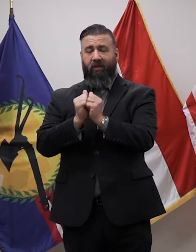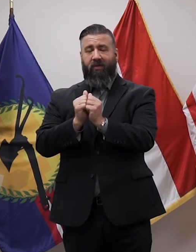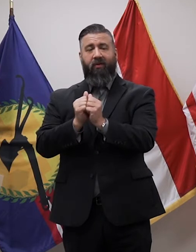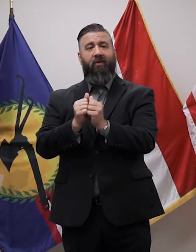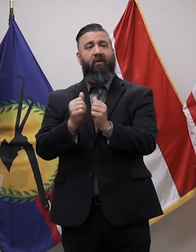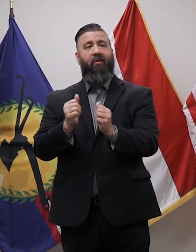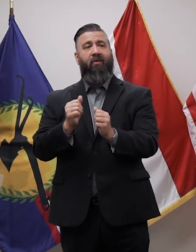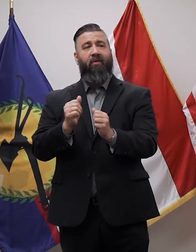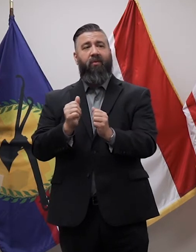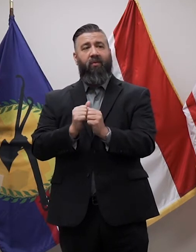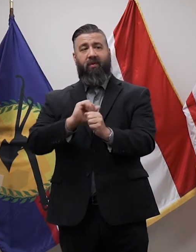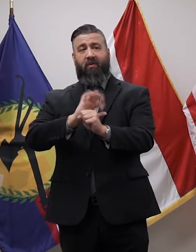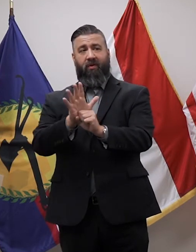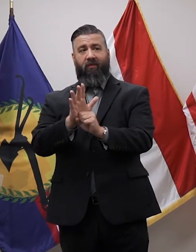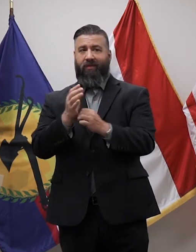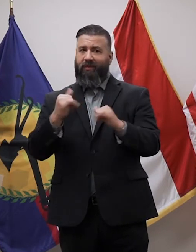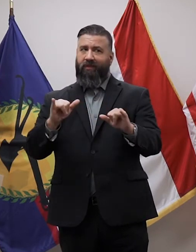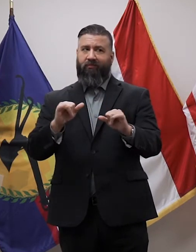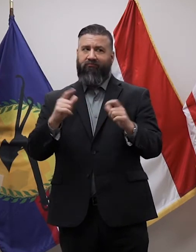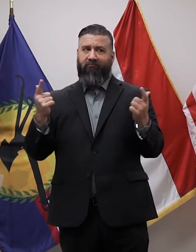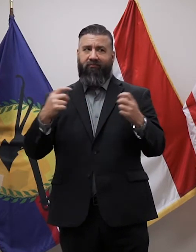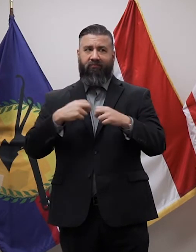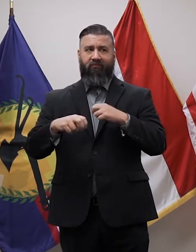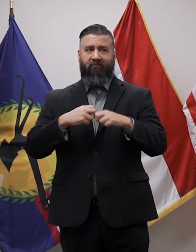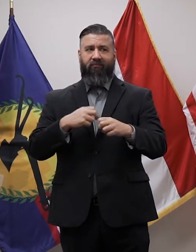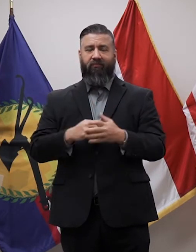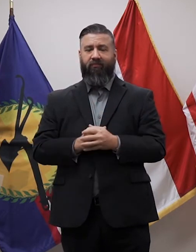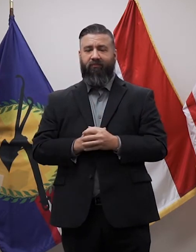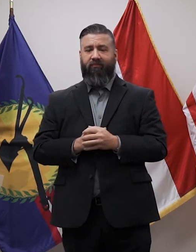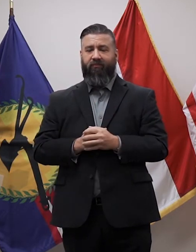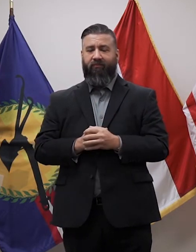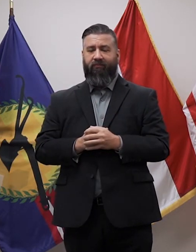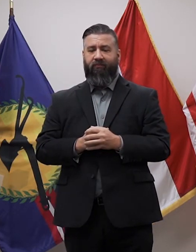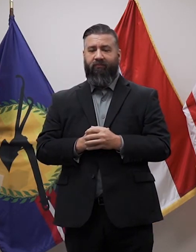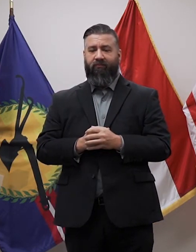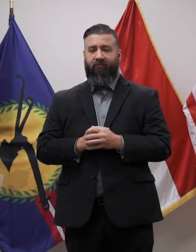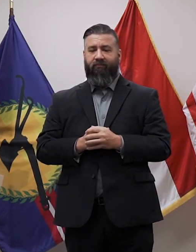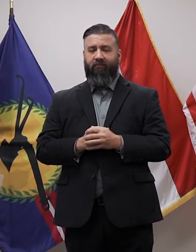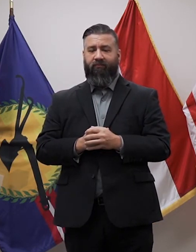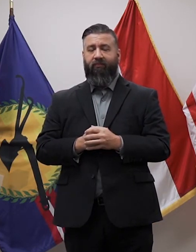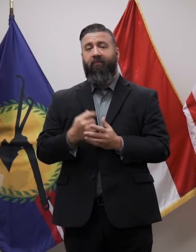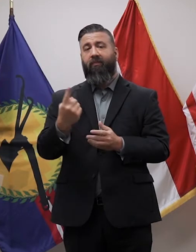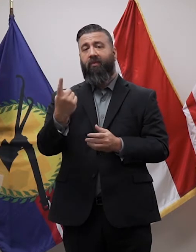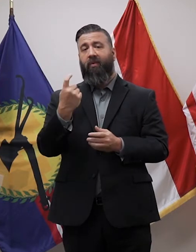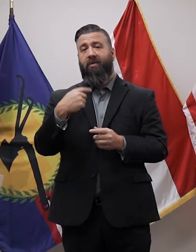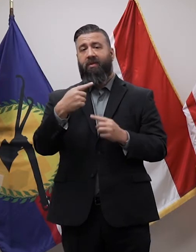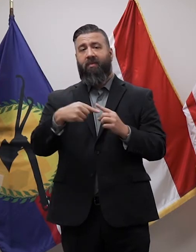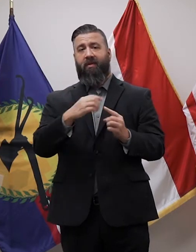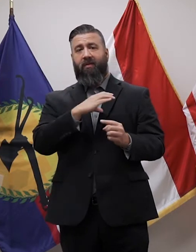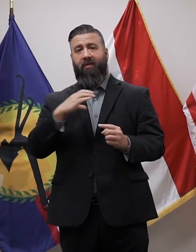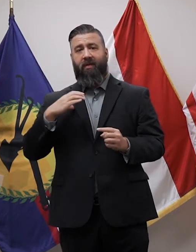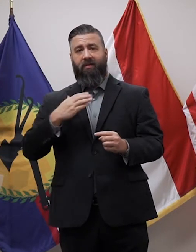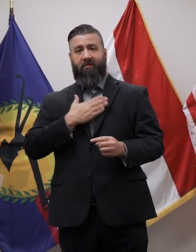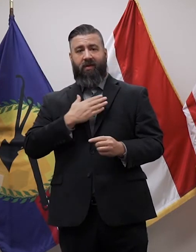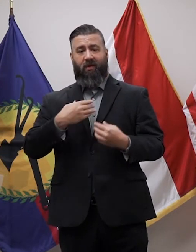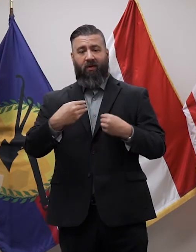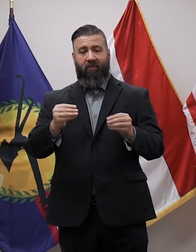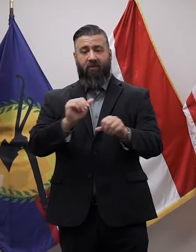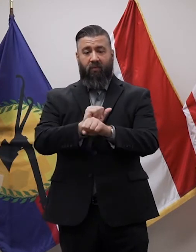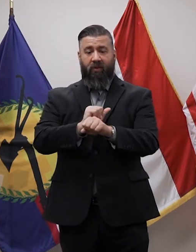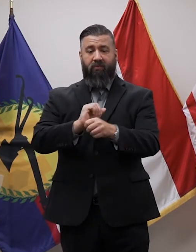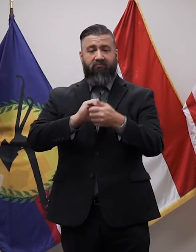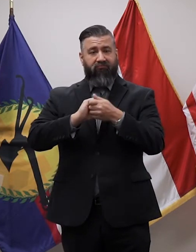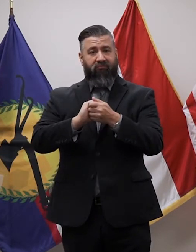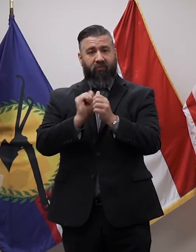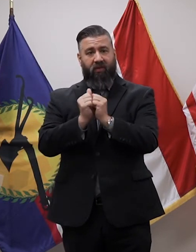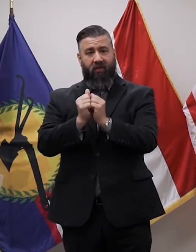still a real issue? Well, the question is about the council and my office being able to work together, and I think that'll